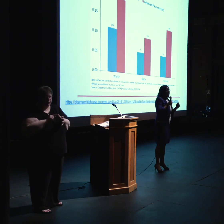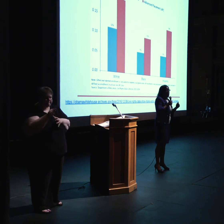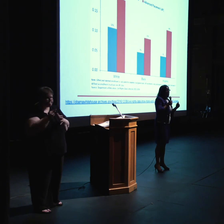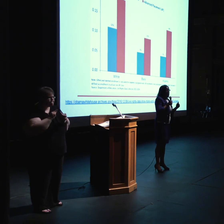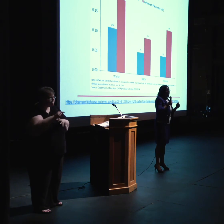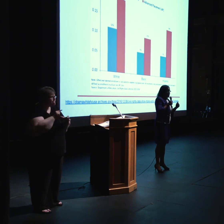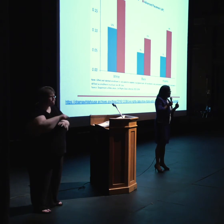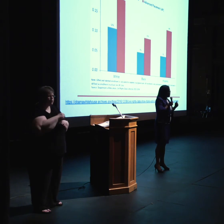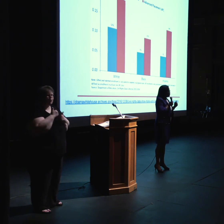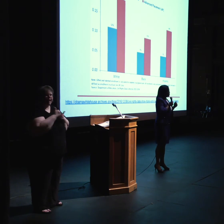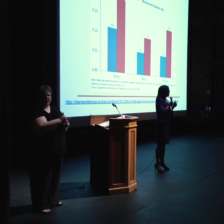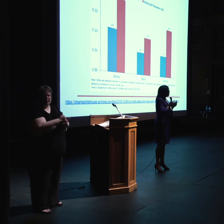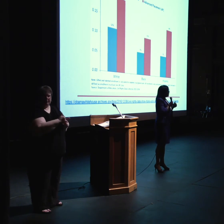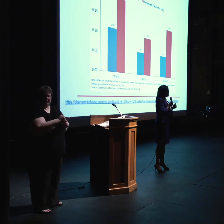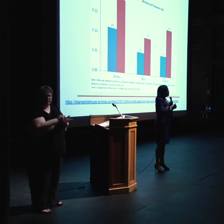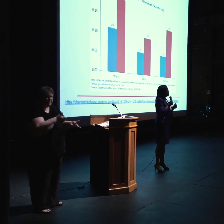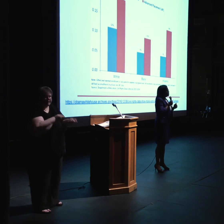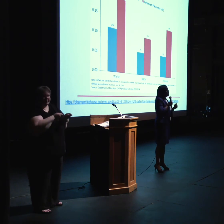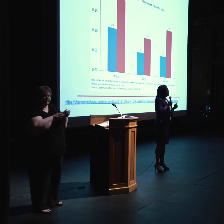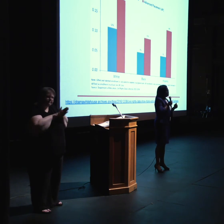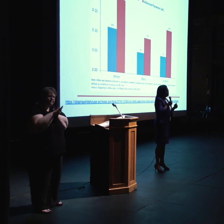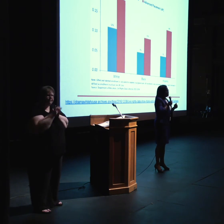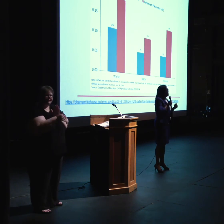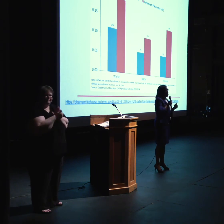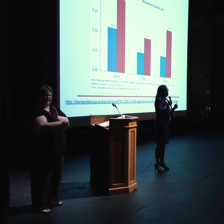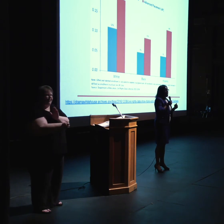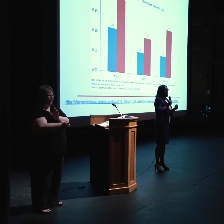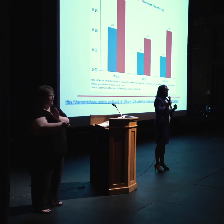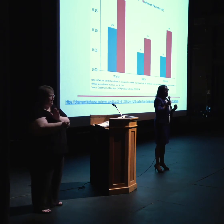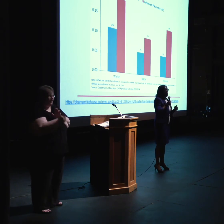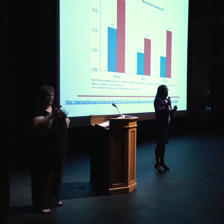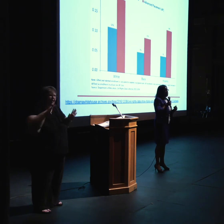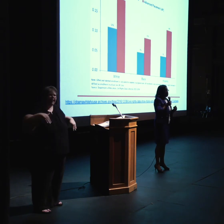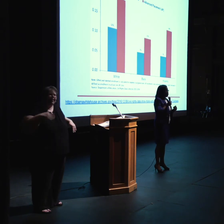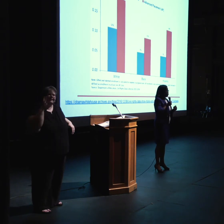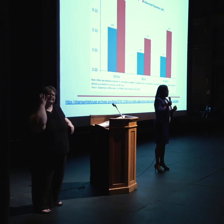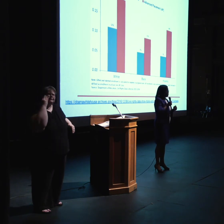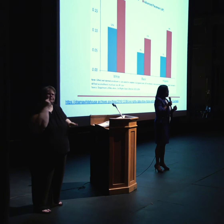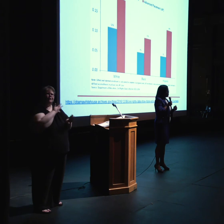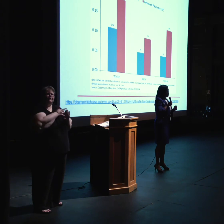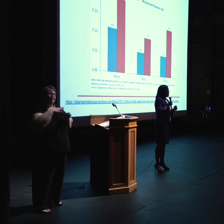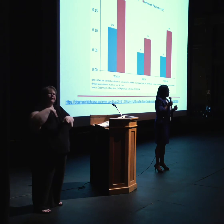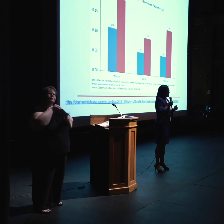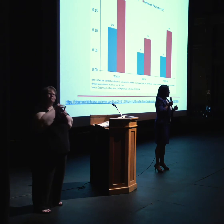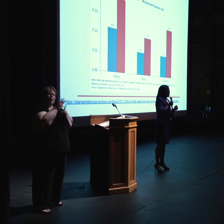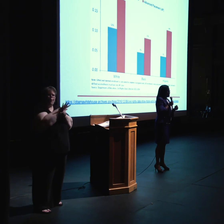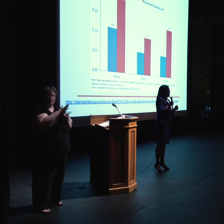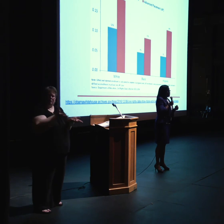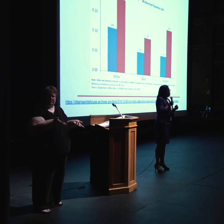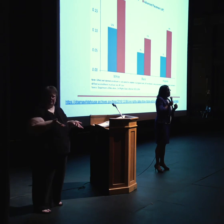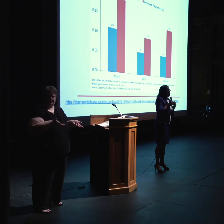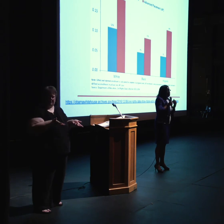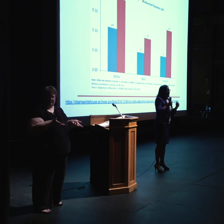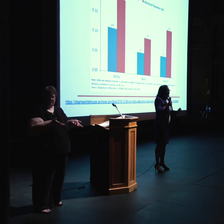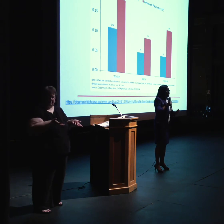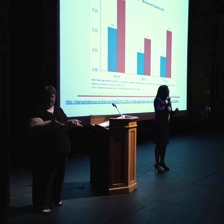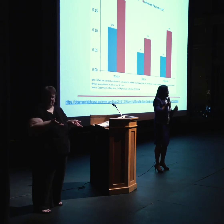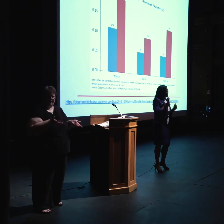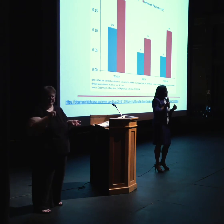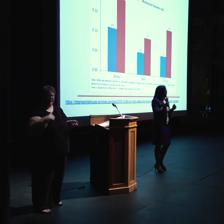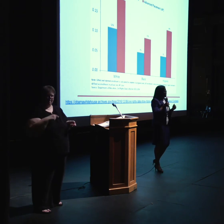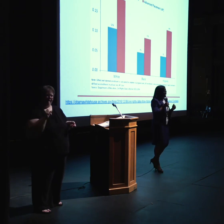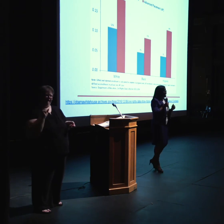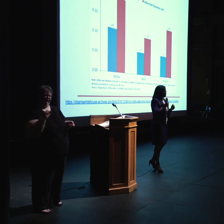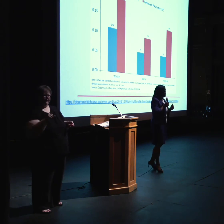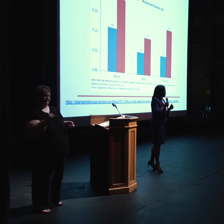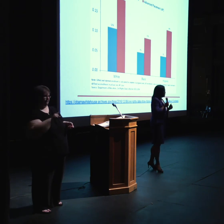them get those skill sets if they haven't had that exposure? So that's what I'm asking